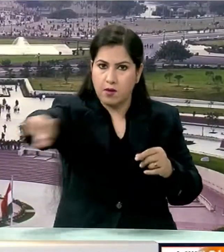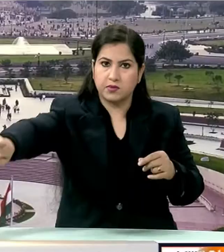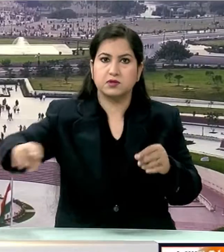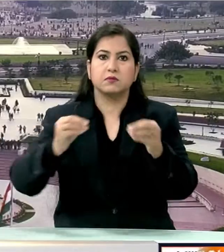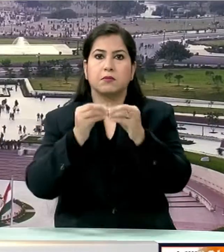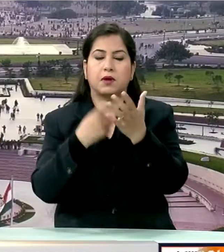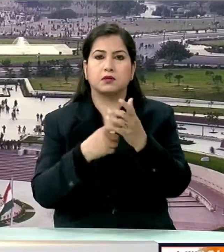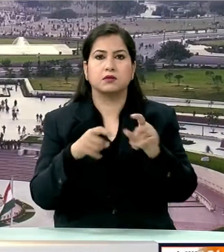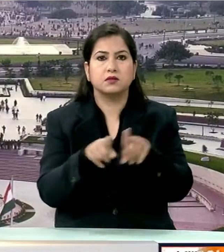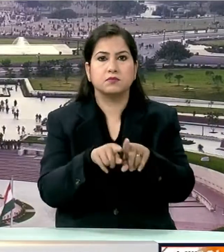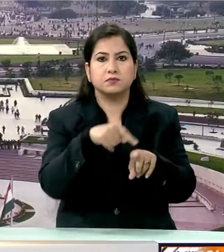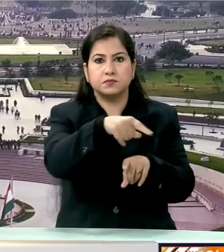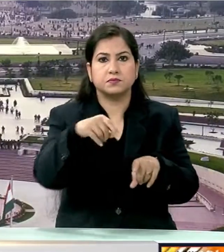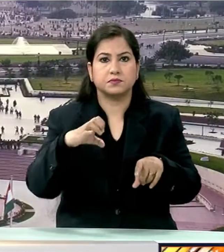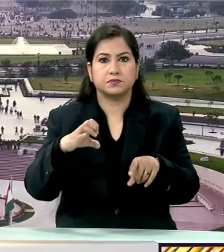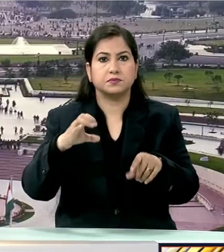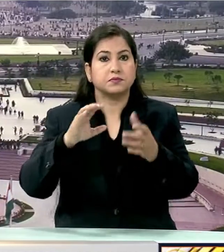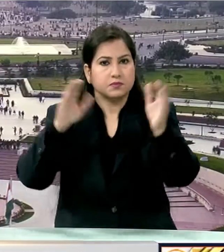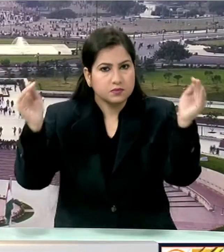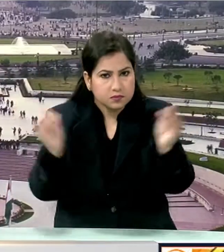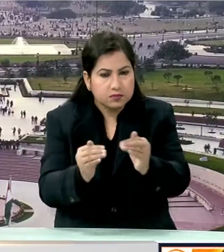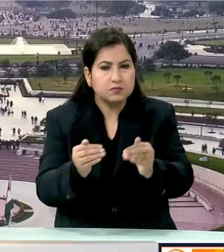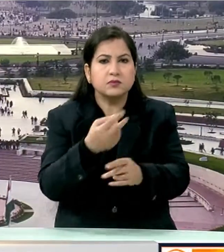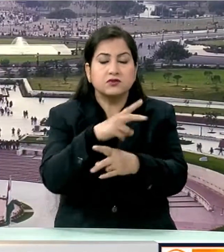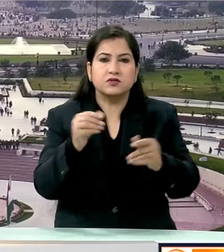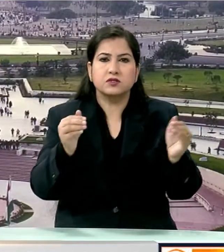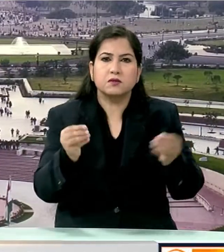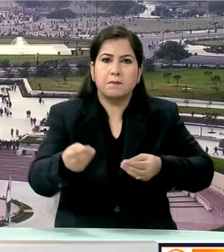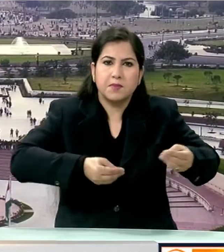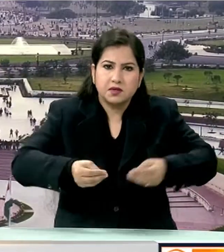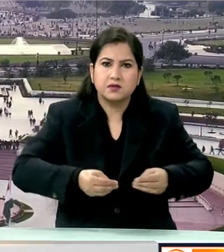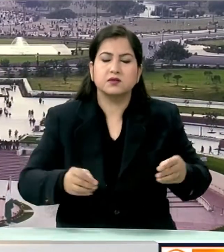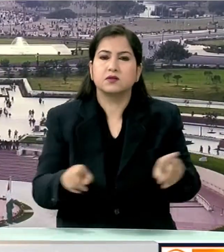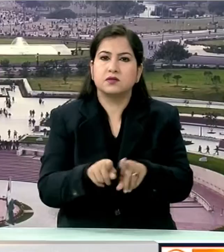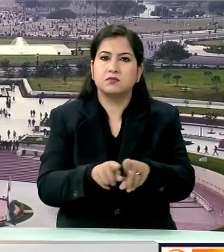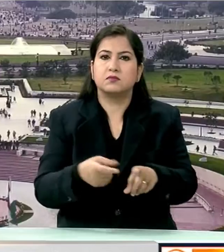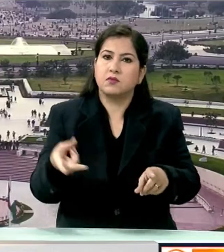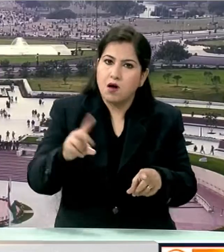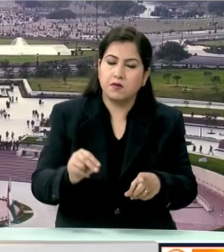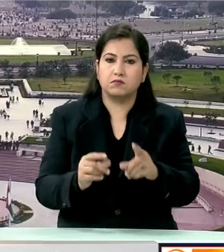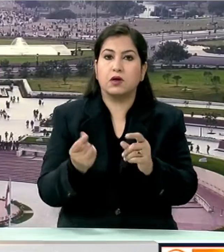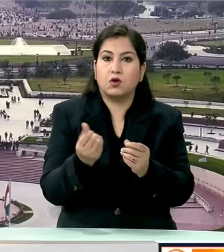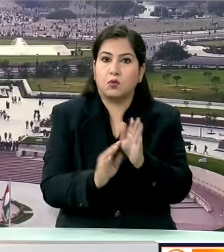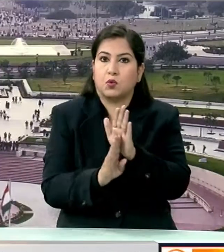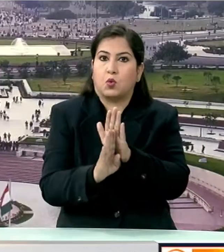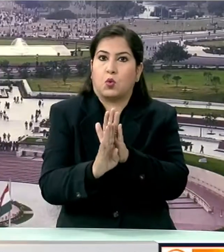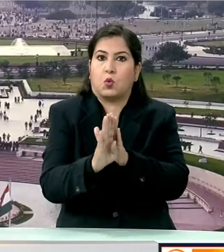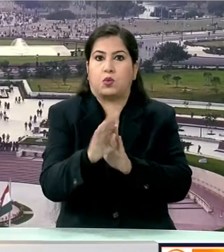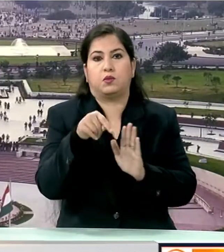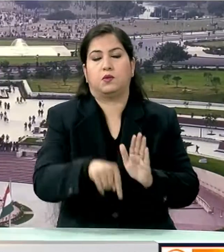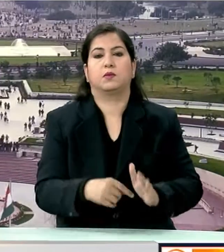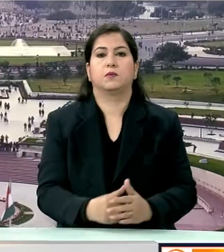banking and push the credit flow to small and medium enterprises in a purported bid to revive economic